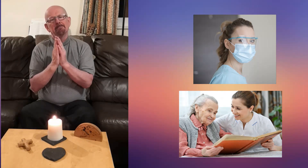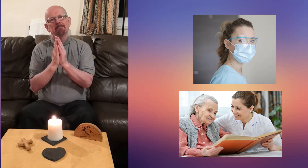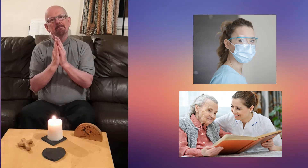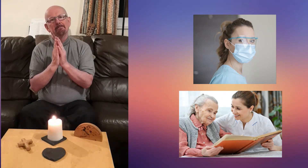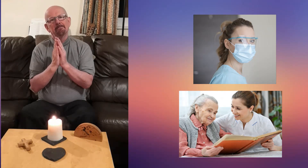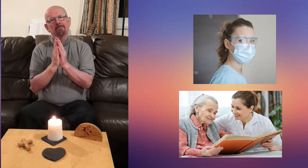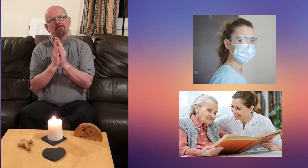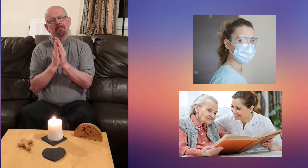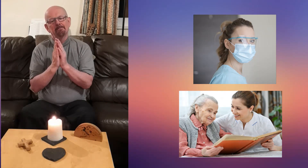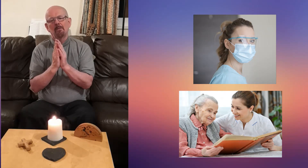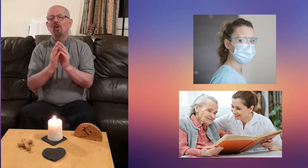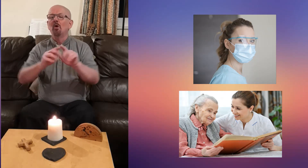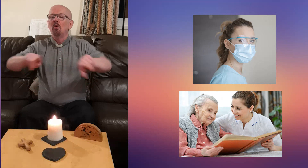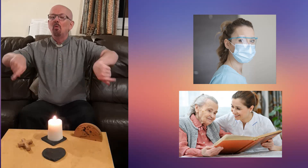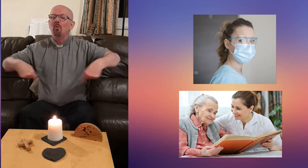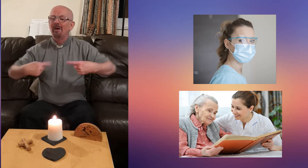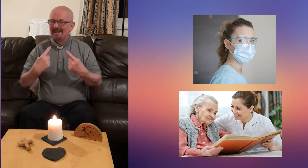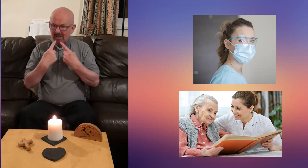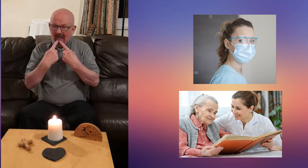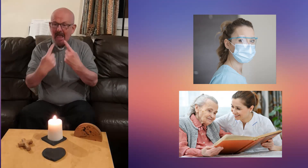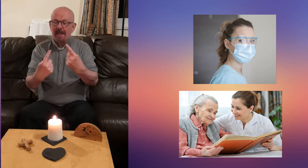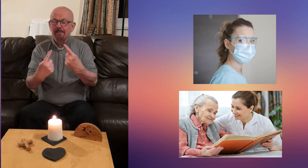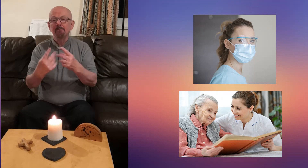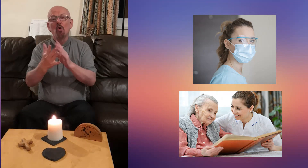We say and sign together.